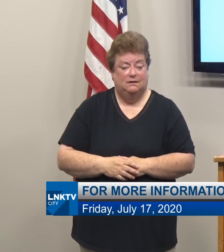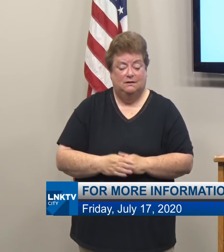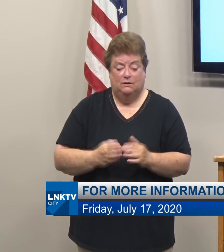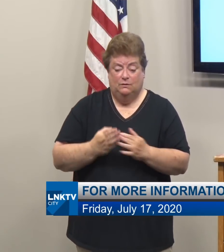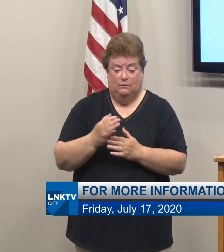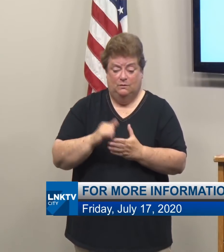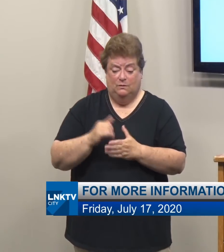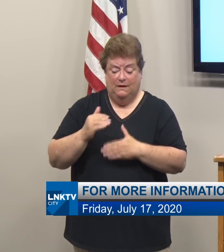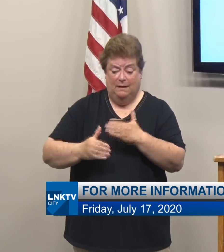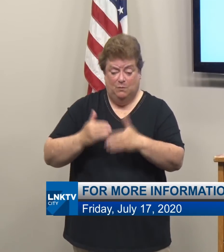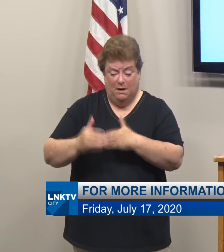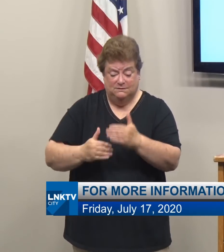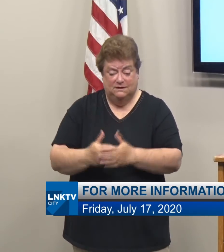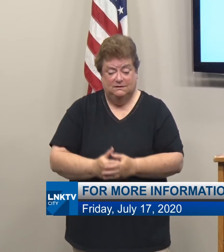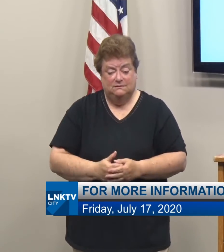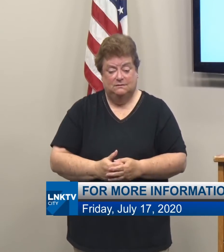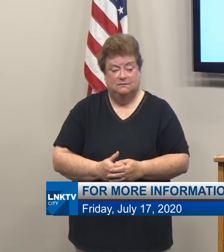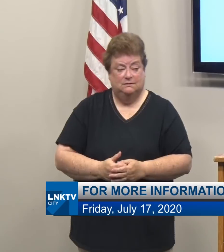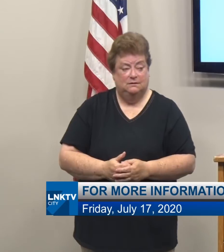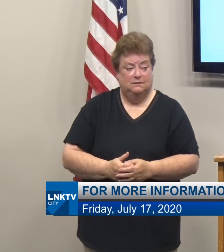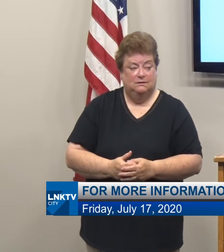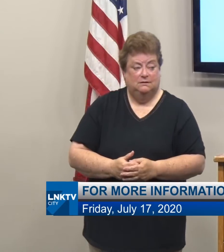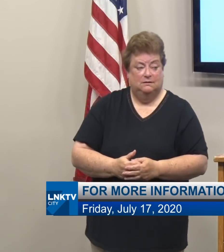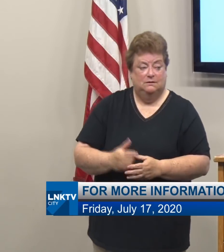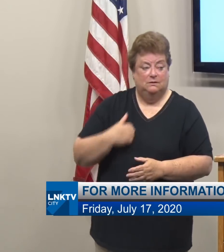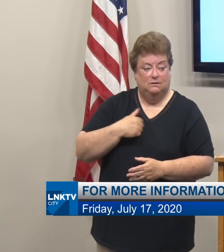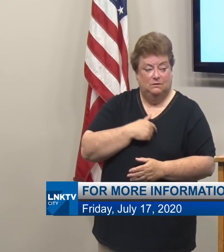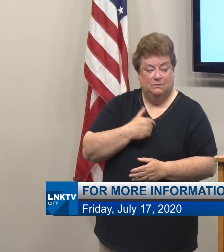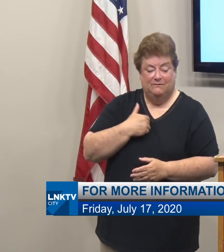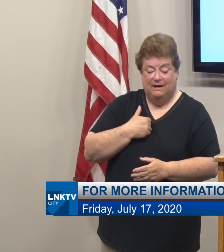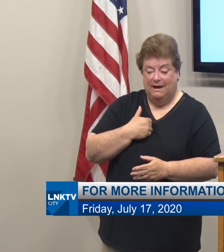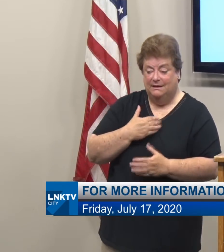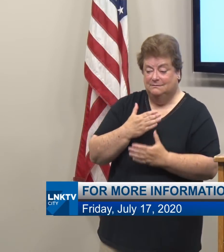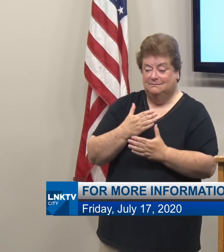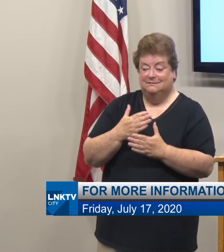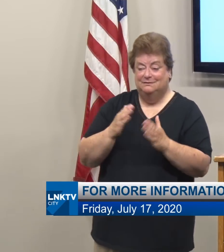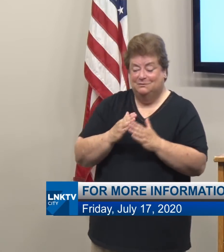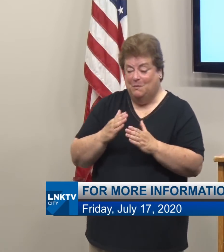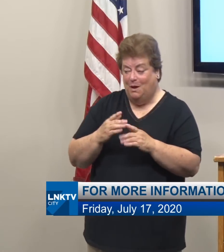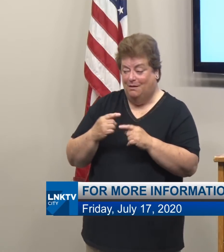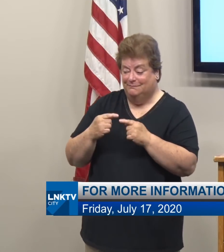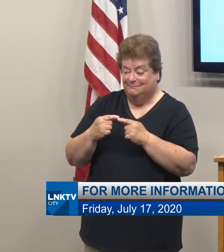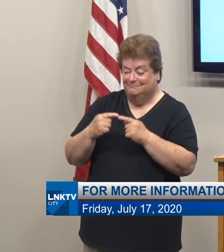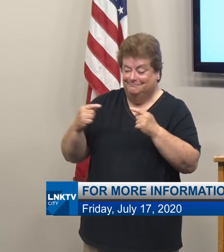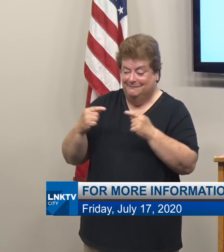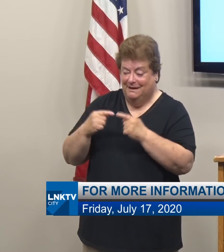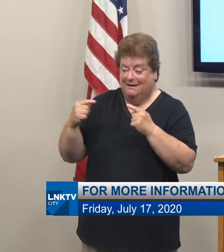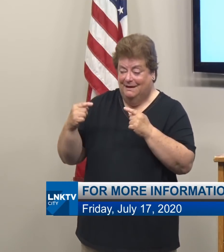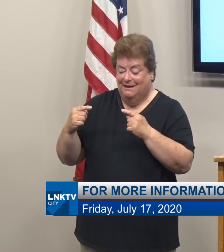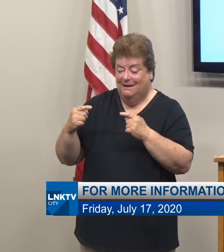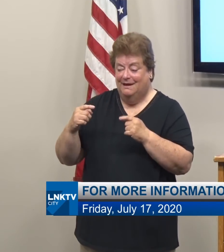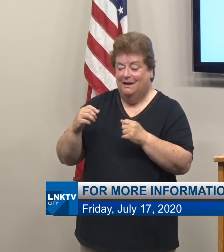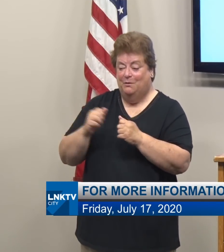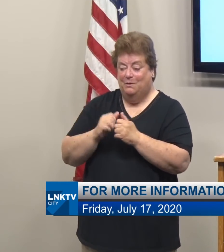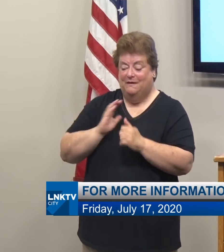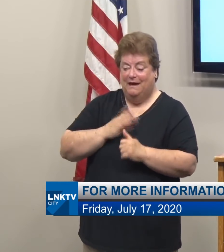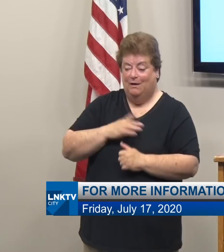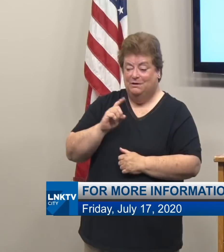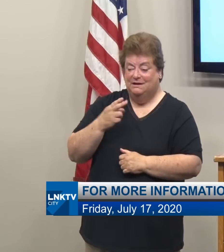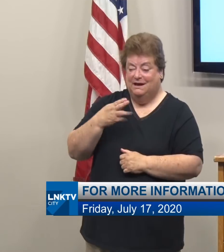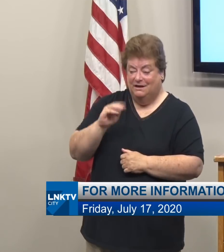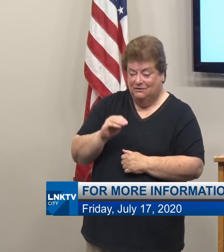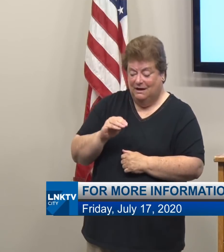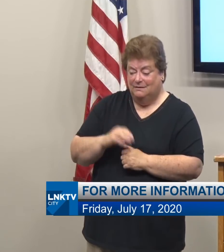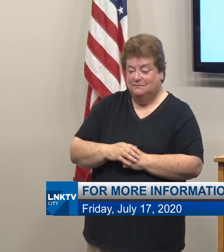that process, we have had small distinctions between the rules and recommendations in our DHMs, and we've